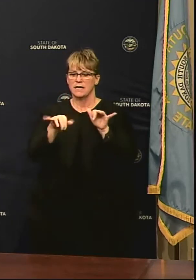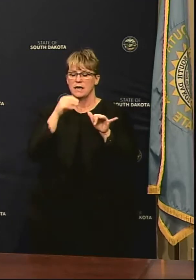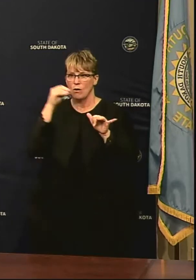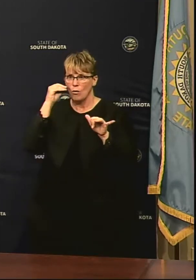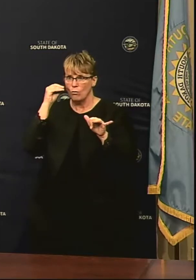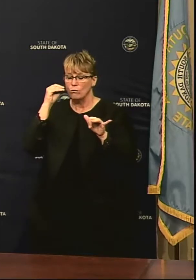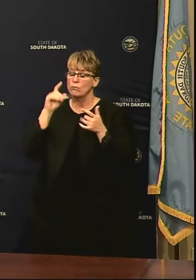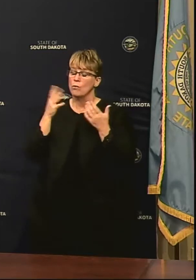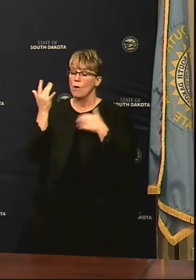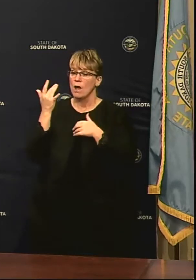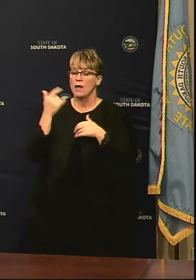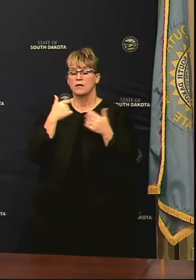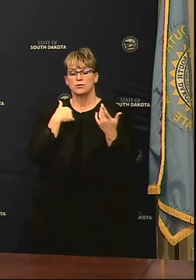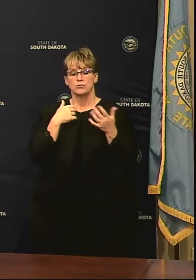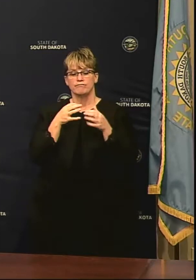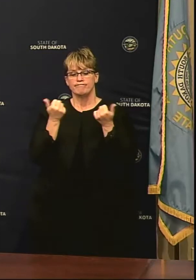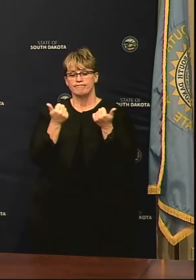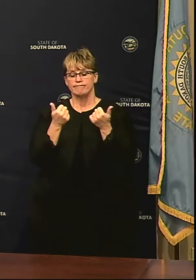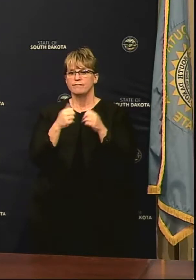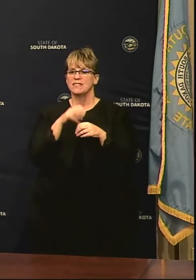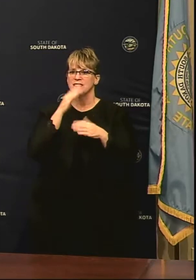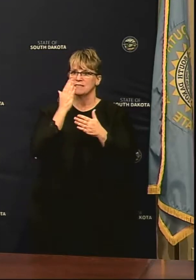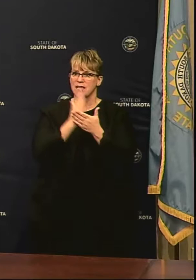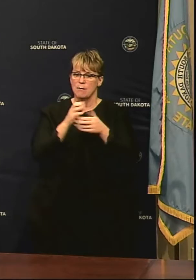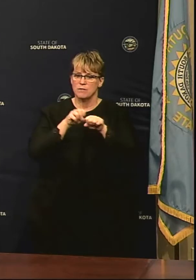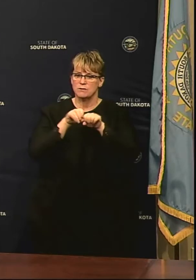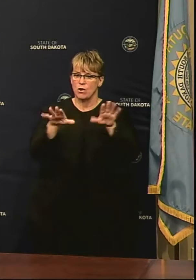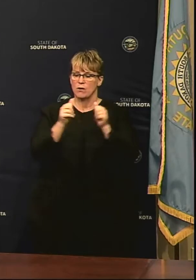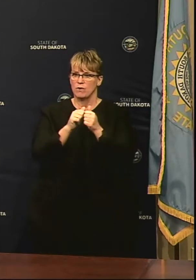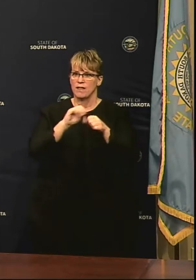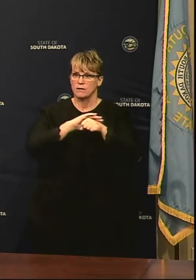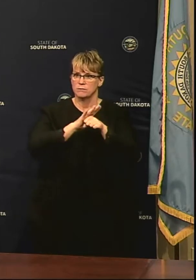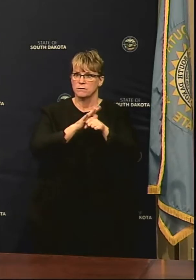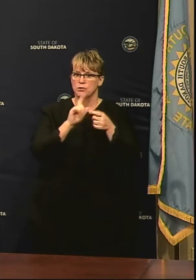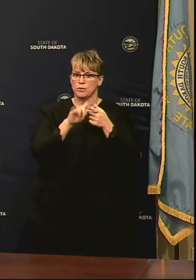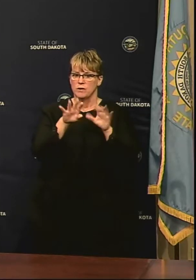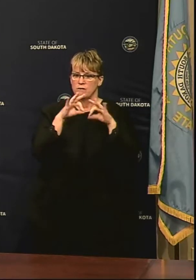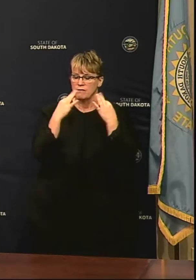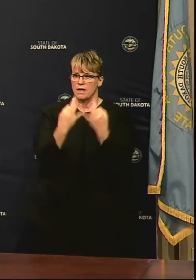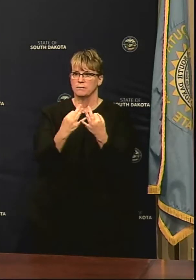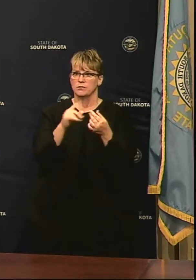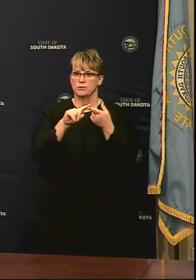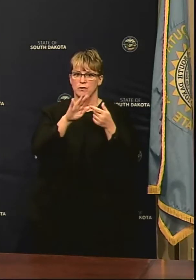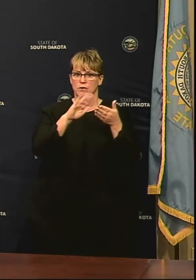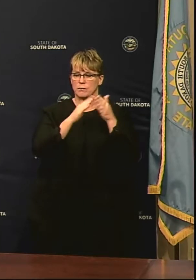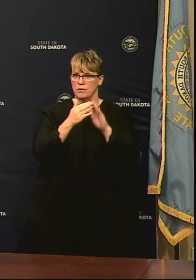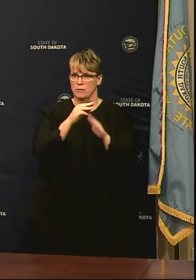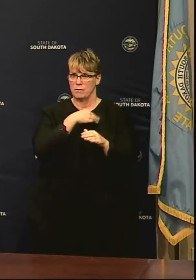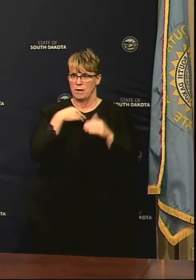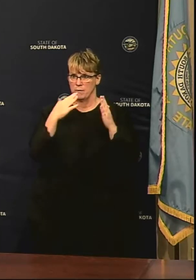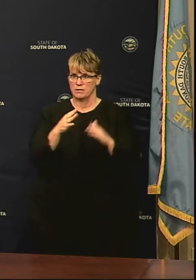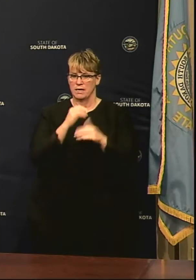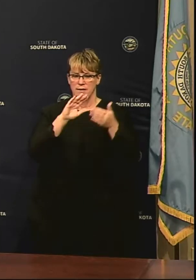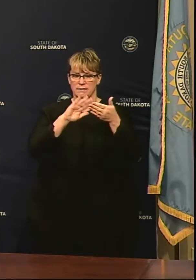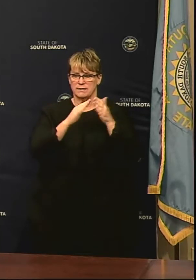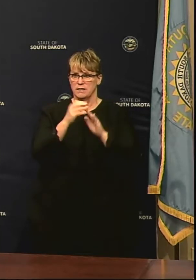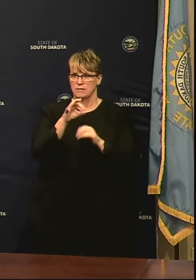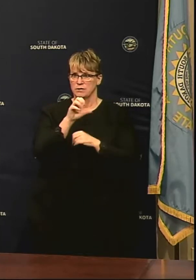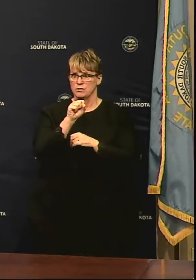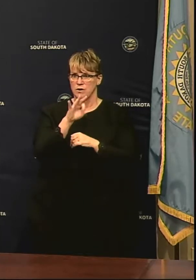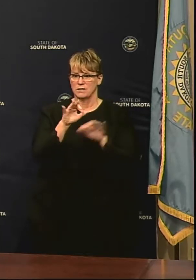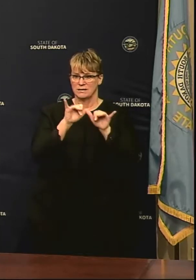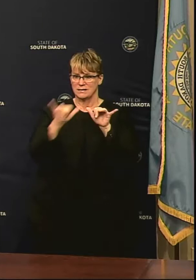in an effort to further prevent spreading of the virus to their families, to their community members, and the city of Sioux